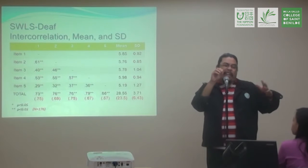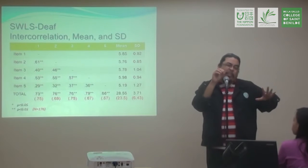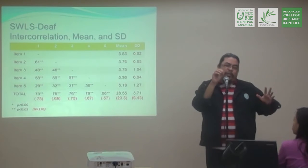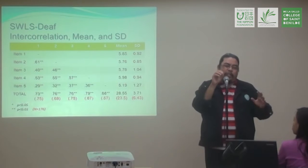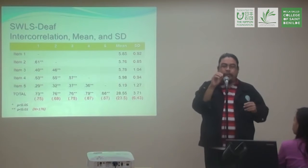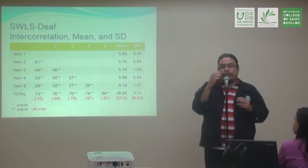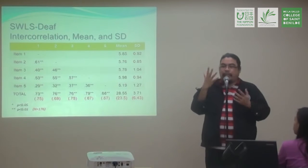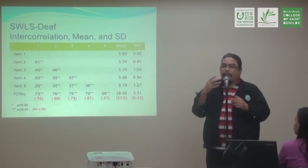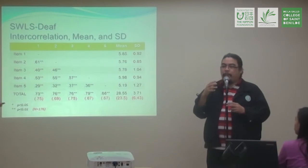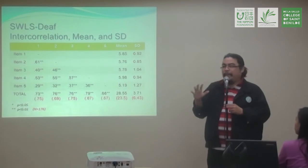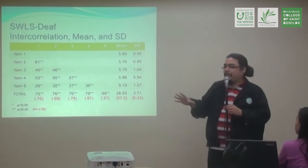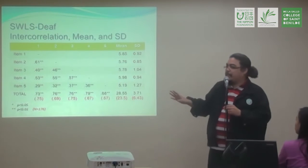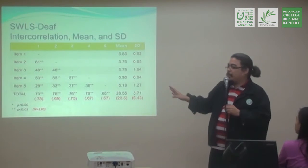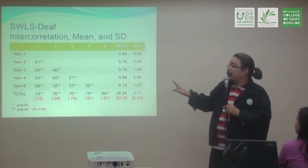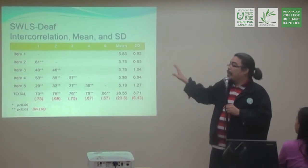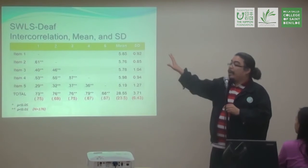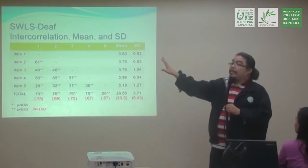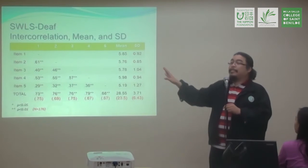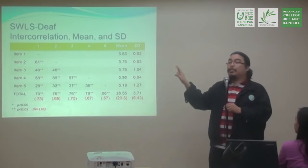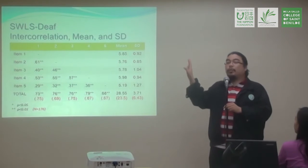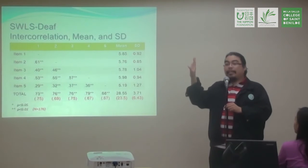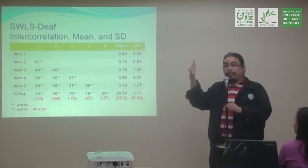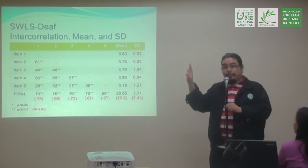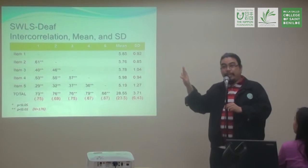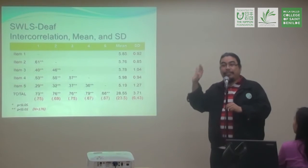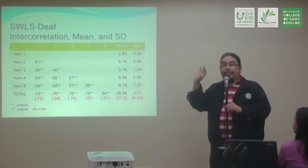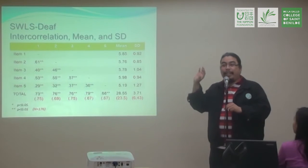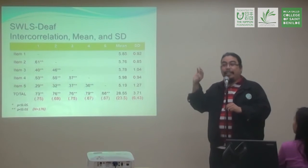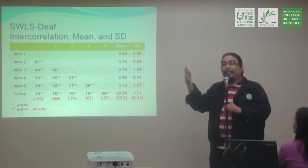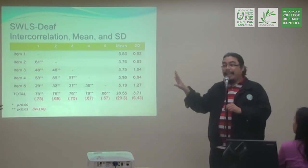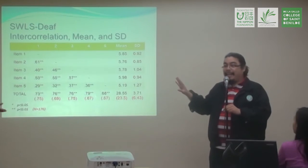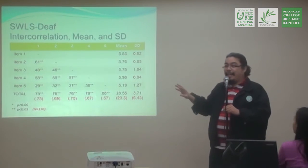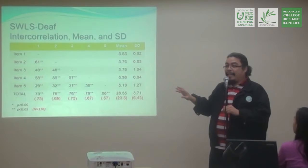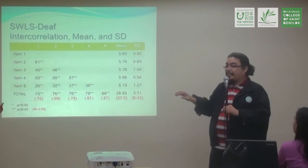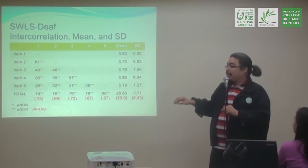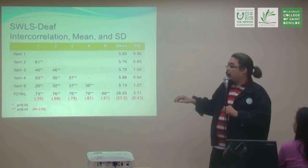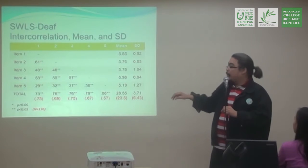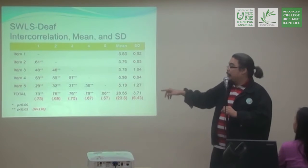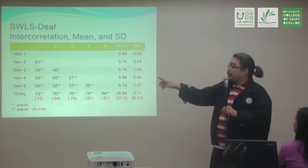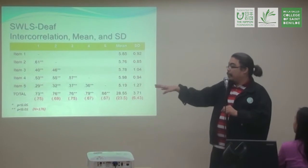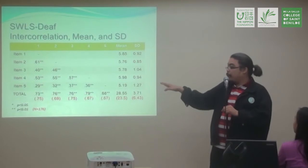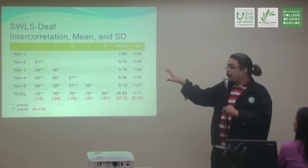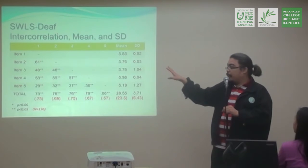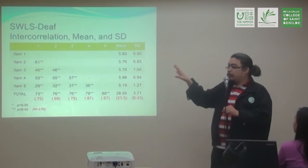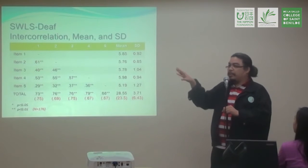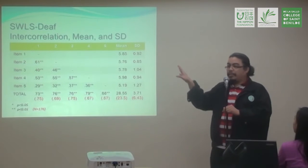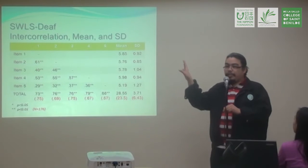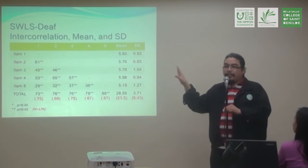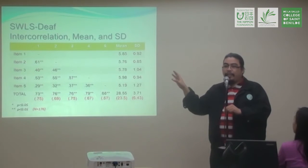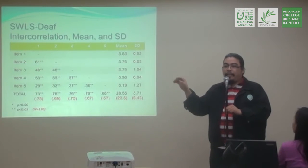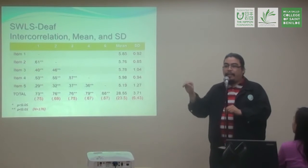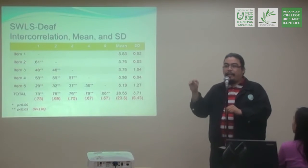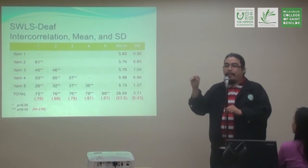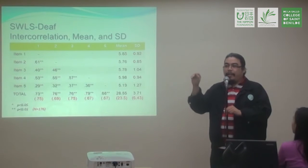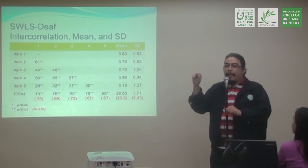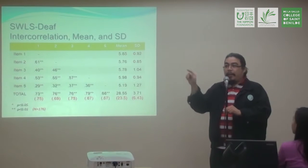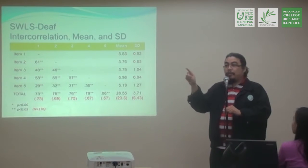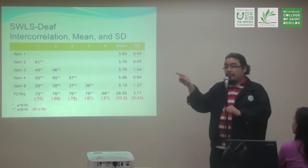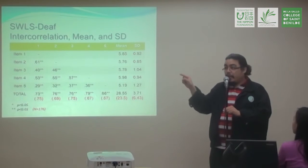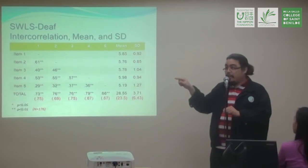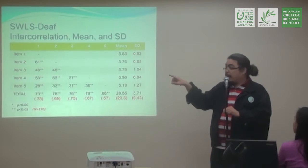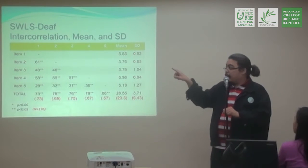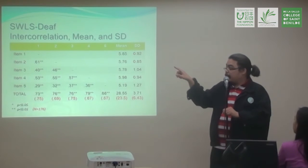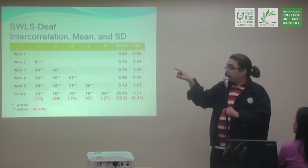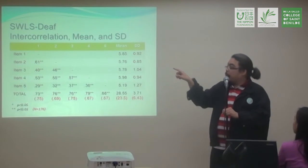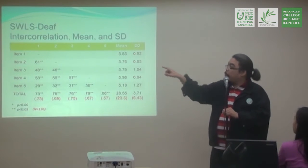one other item and use it basically. So this is what it's basically telling us. Now, significance or statistically, I